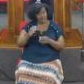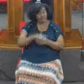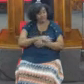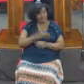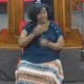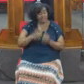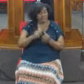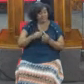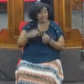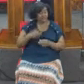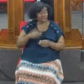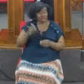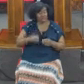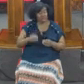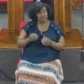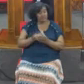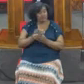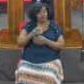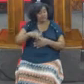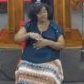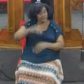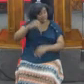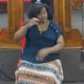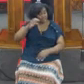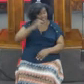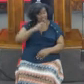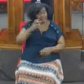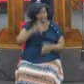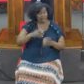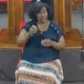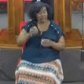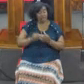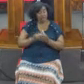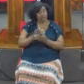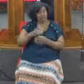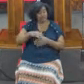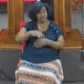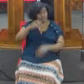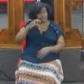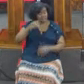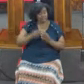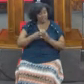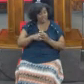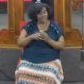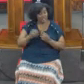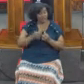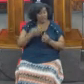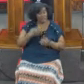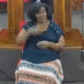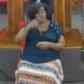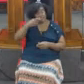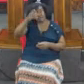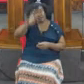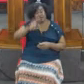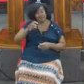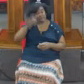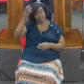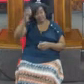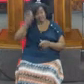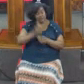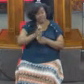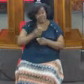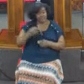need to mature spiritually. Right. And if we are going to mature spiritually, it starts with us telling God he's right and we're wrong. And